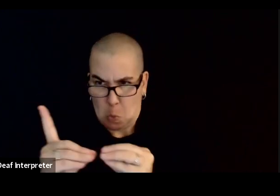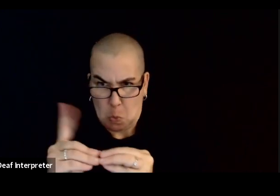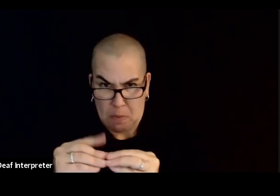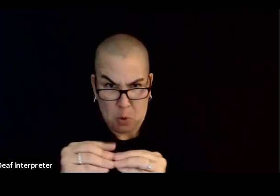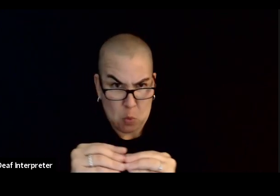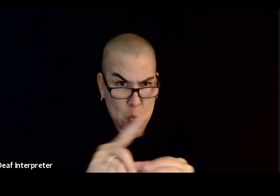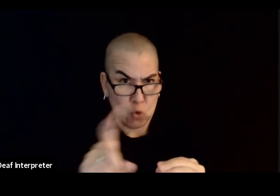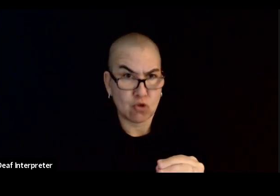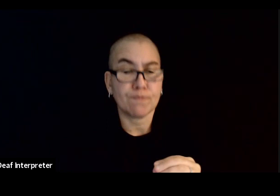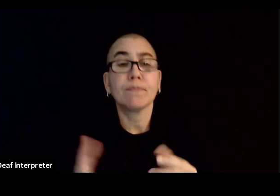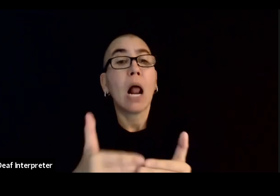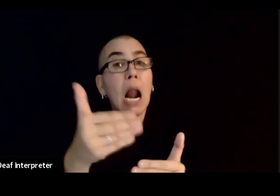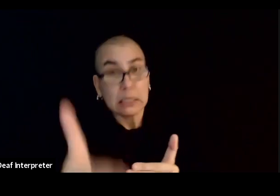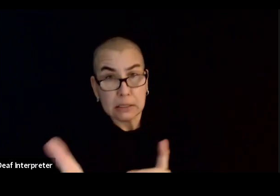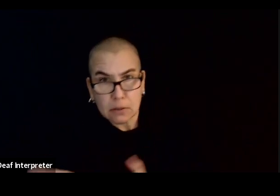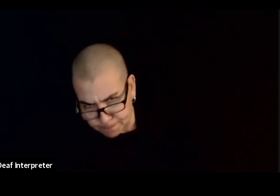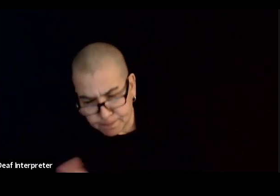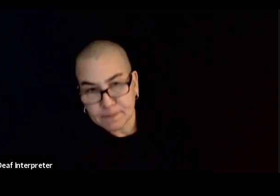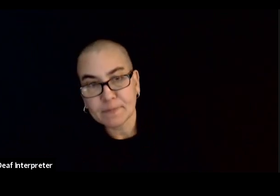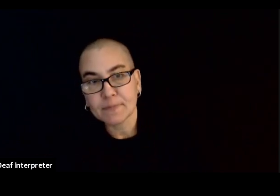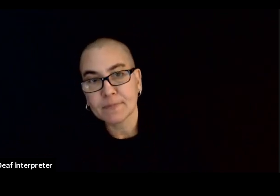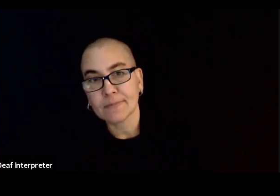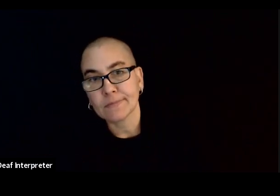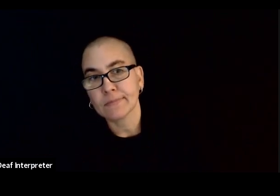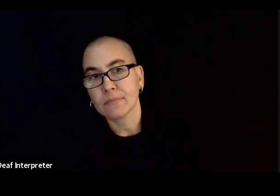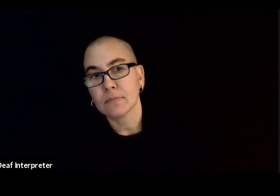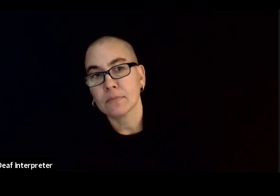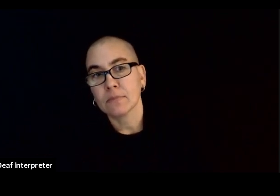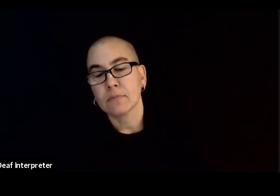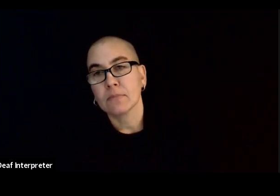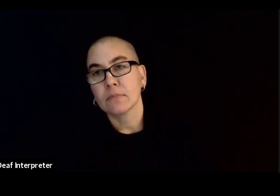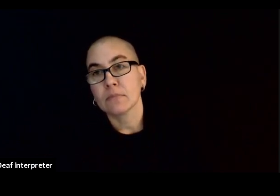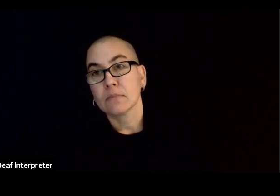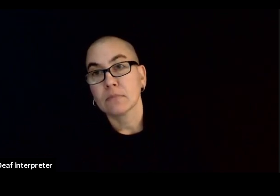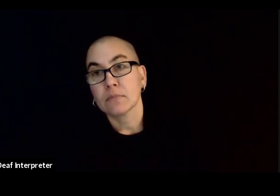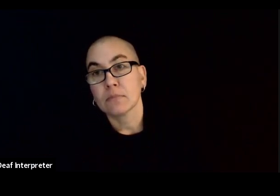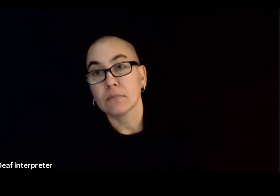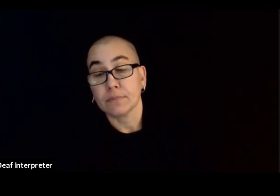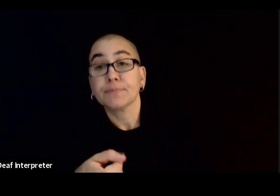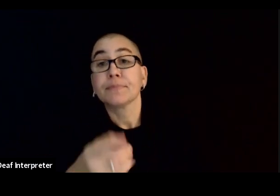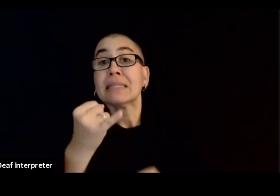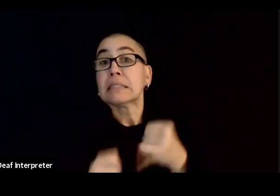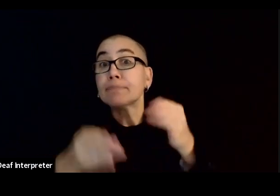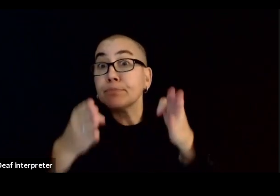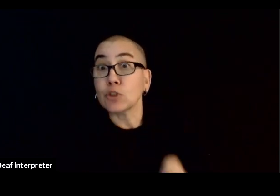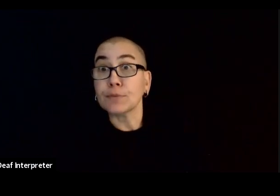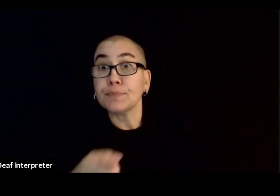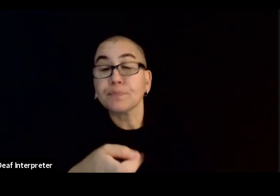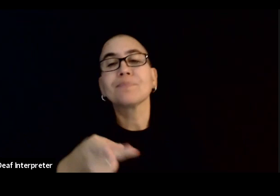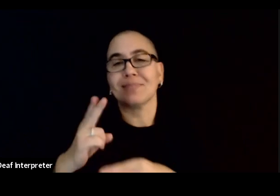Yes, we have our last question from Paul Scott with Foreign News Service. Your line is now open.